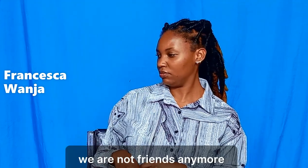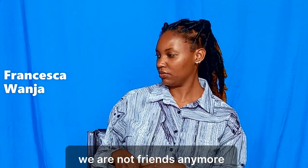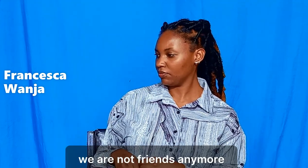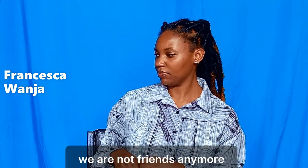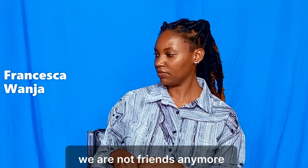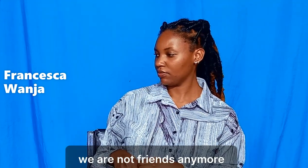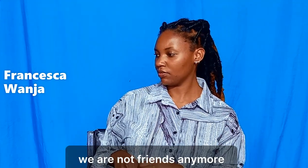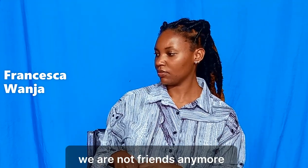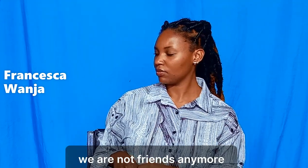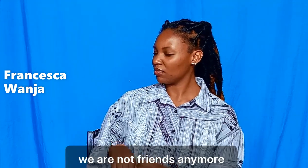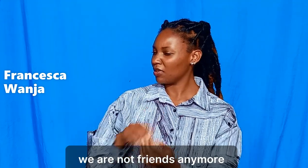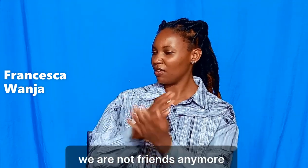not friends anymore.